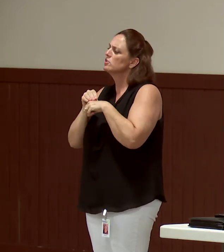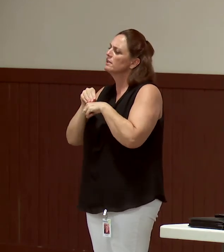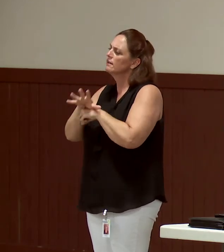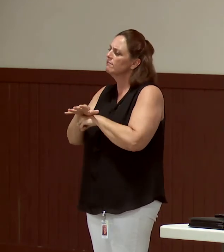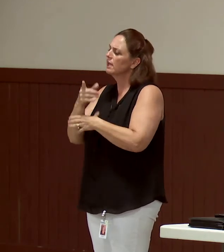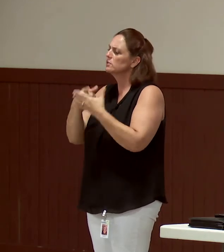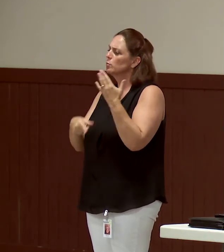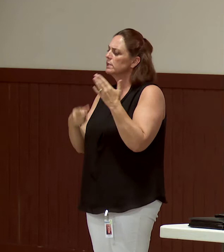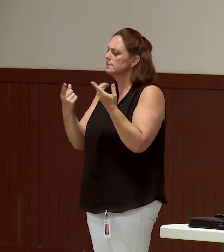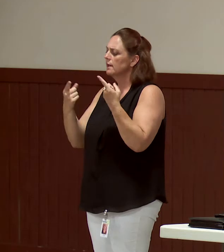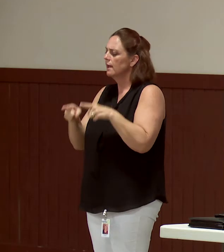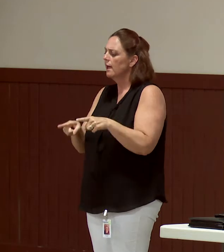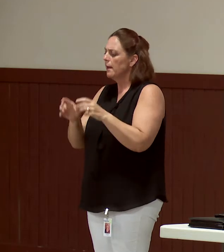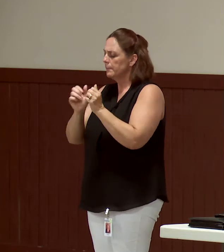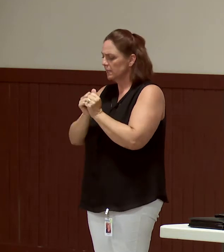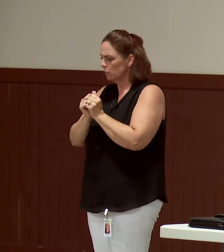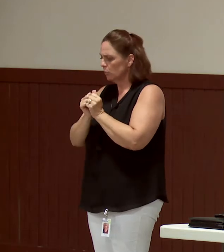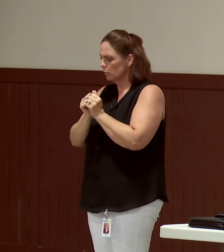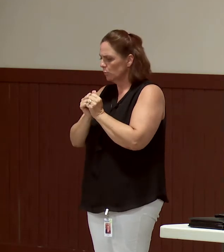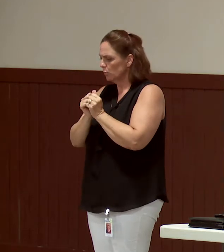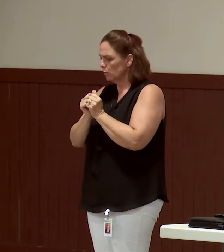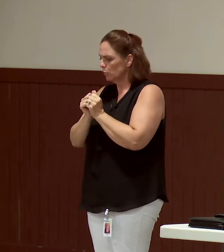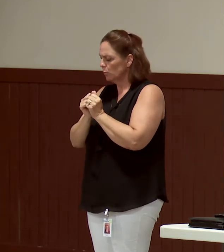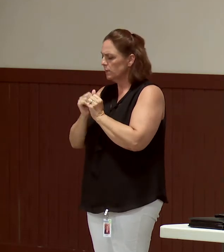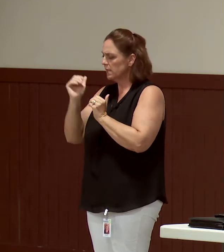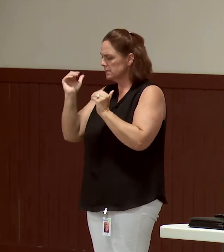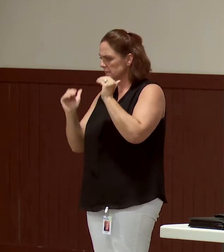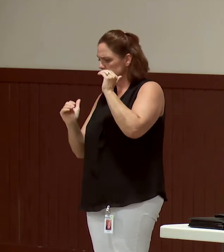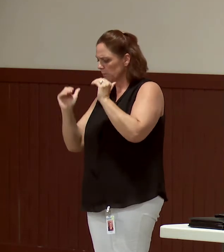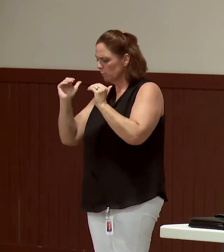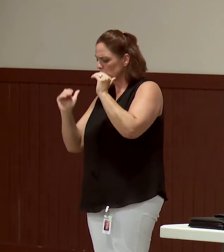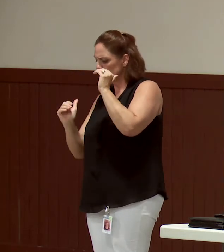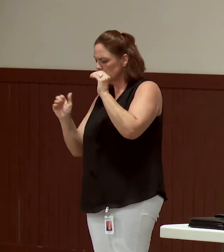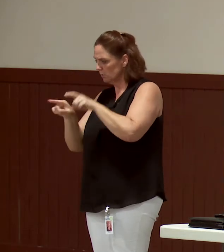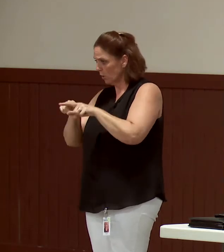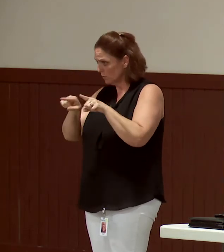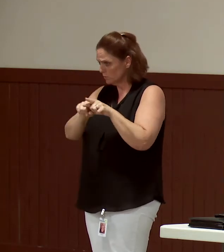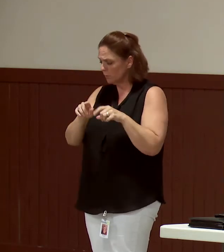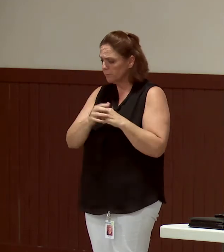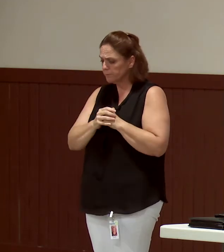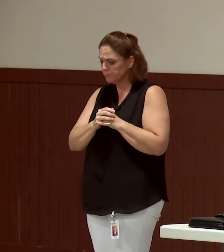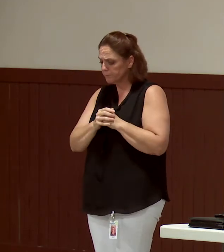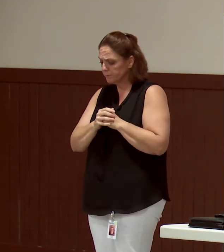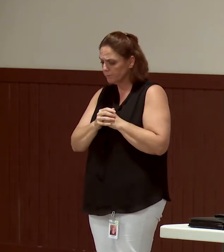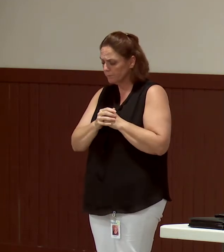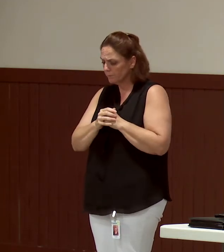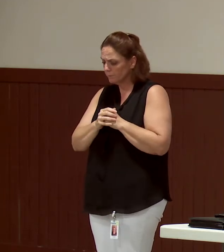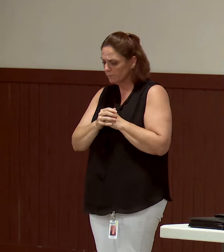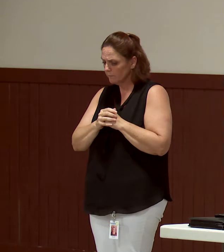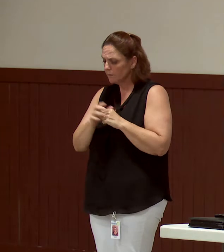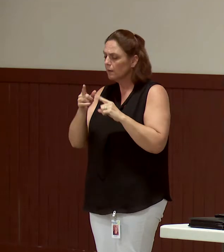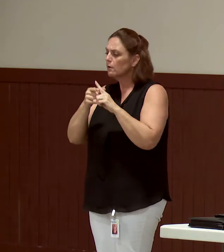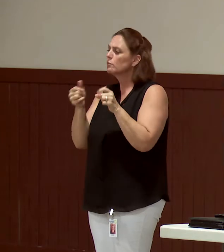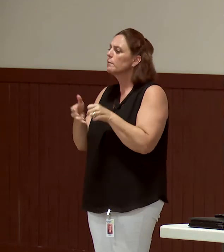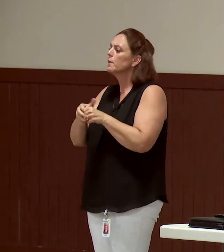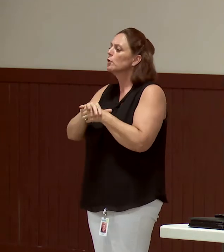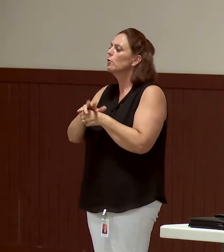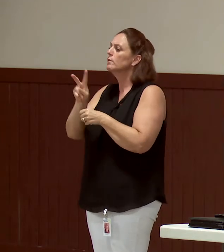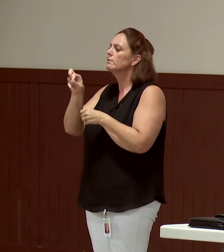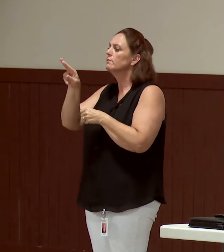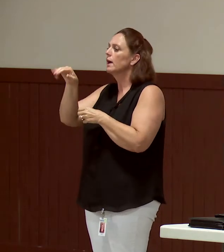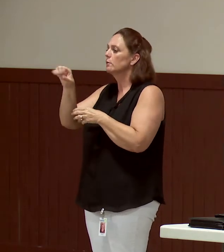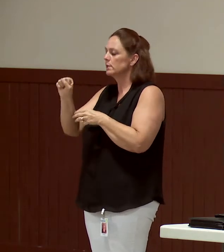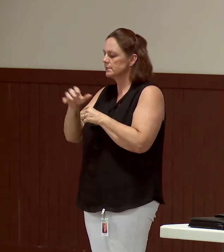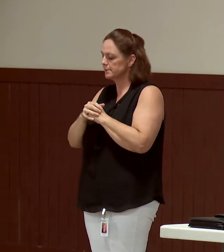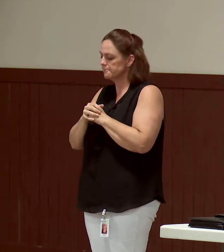those, to some of that disproportionate impact we see of the COVID virus. And so when